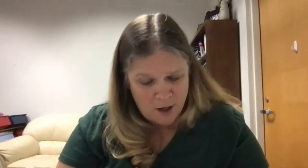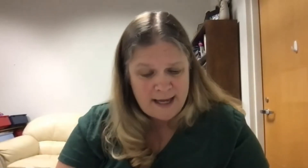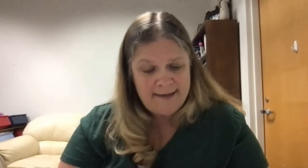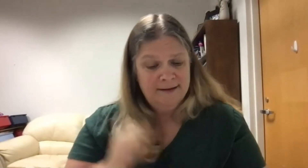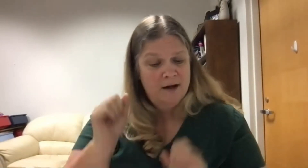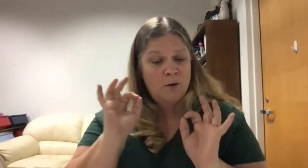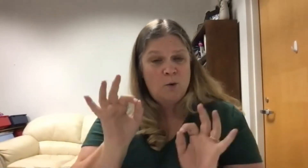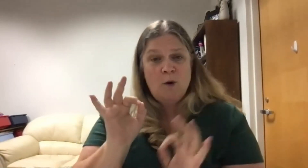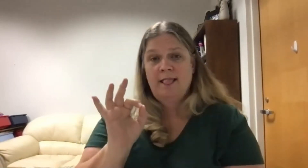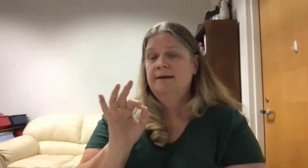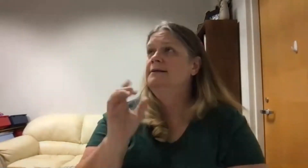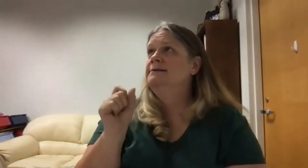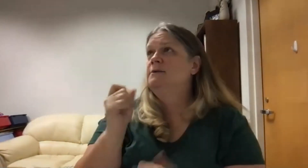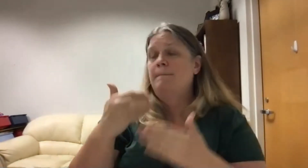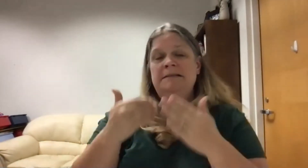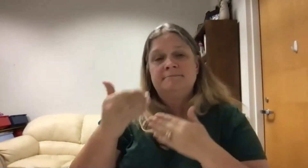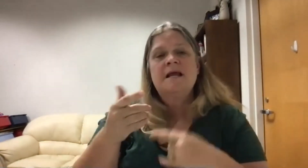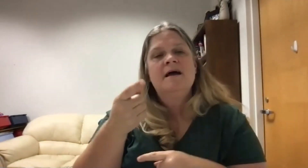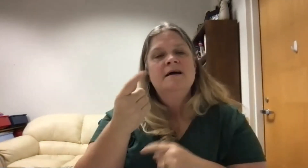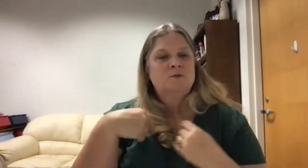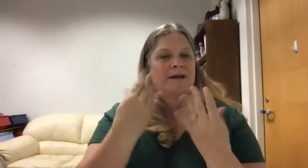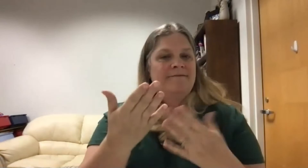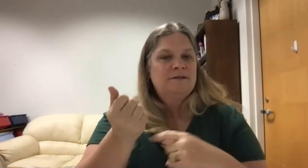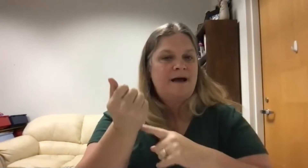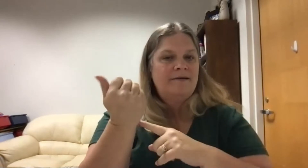long. Okay.